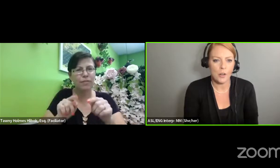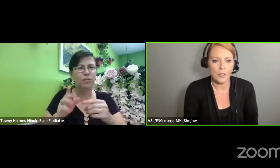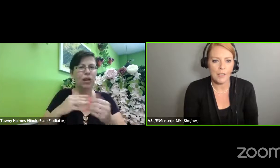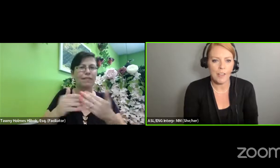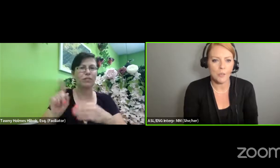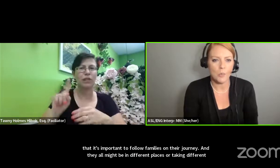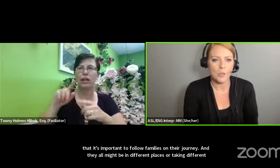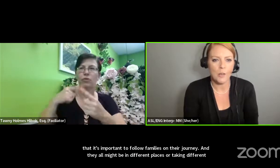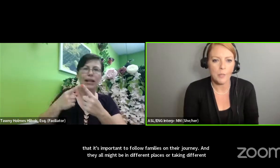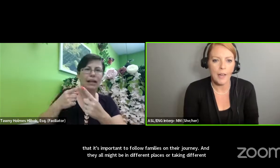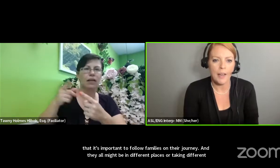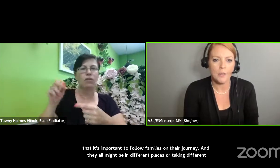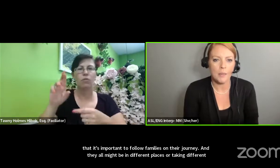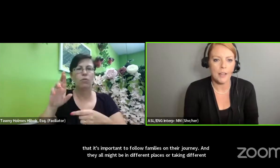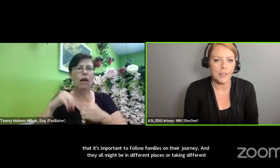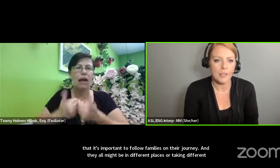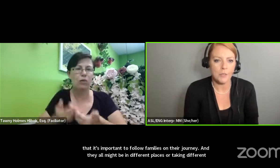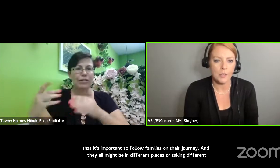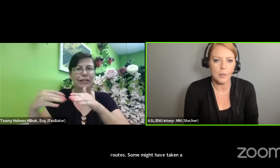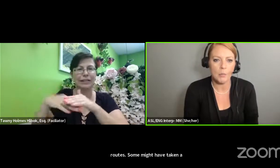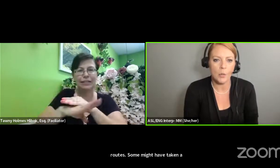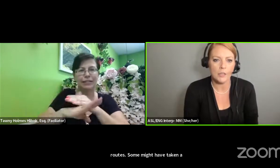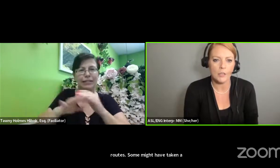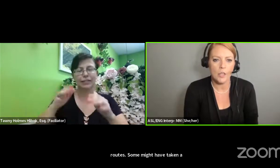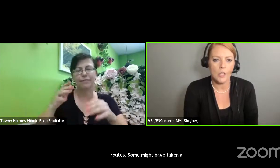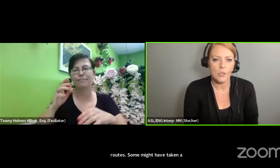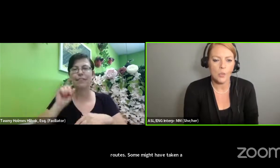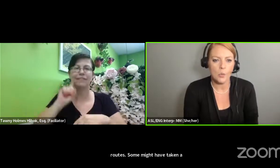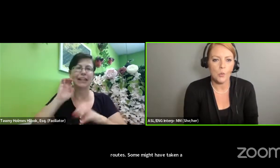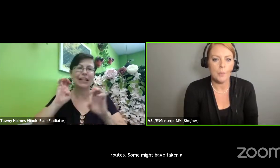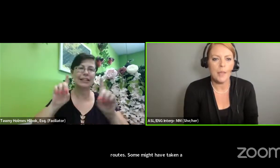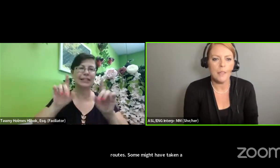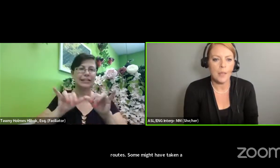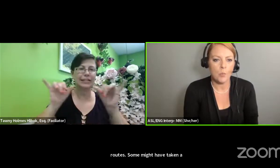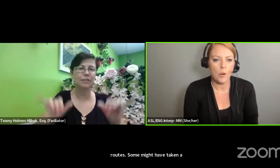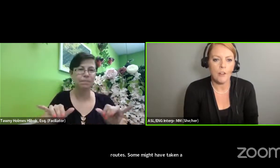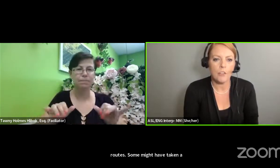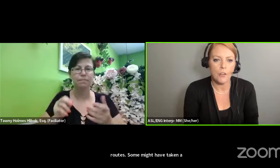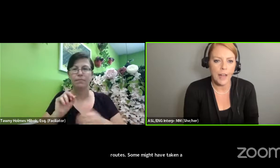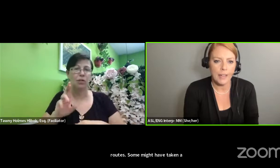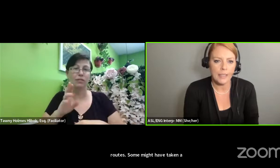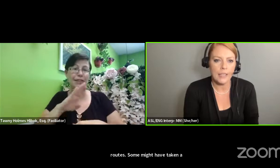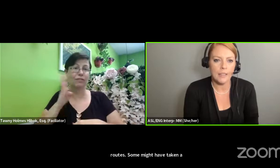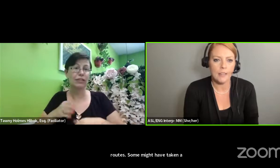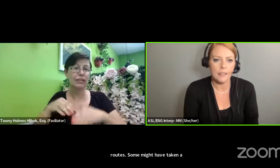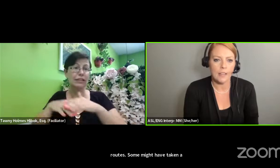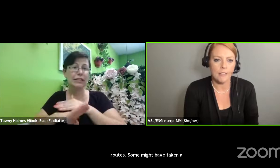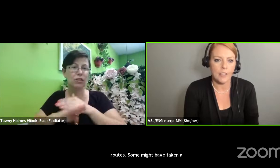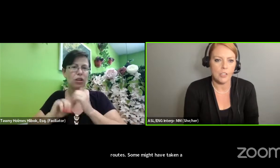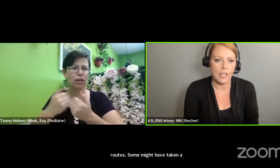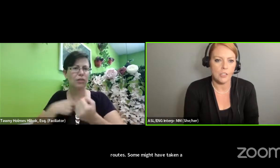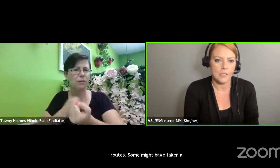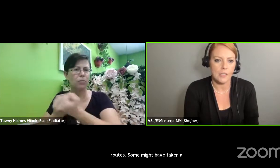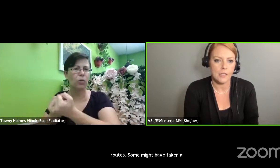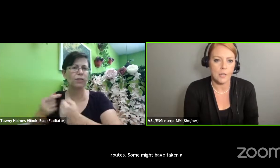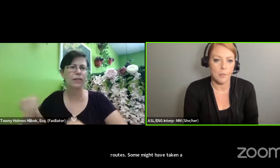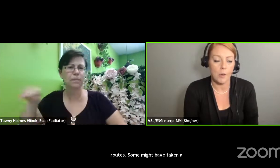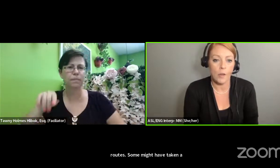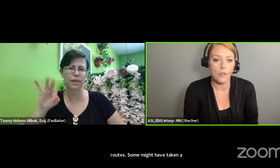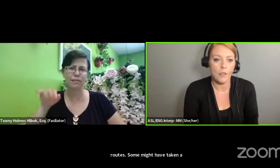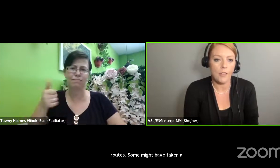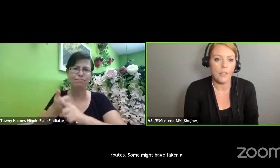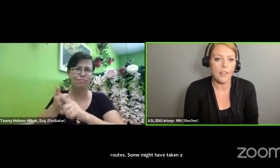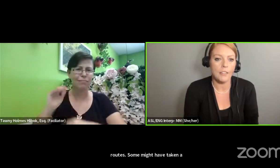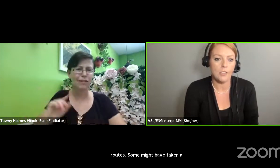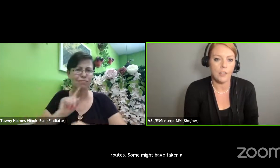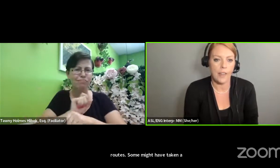turns where others have had a more direct path, but I think it's really important to meet them wherever they're at in the deaf education system, or